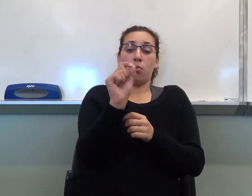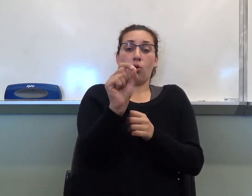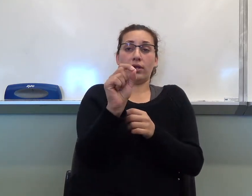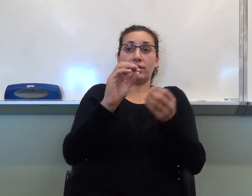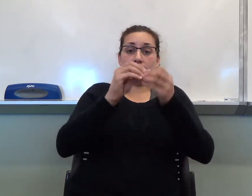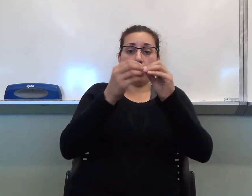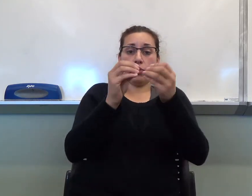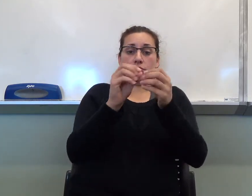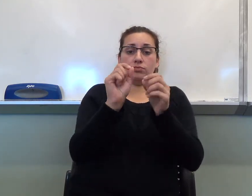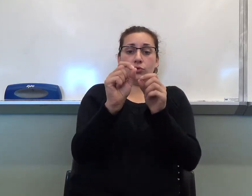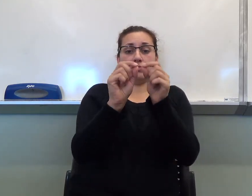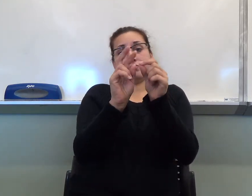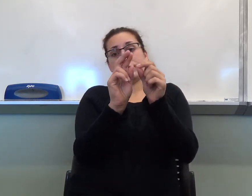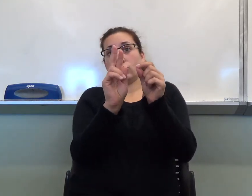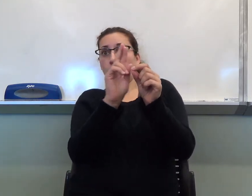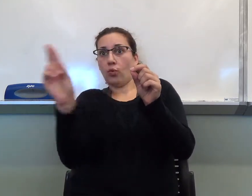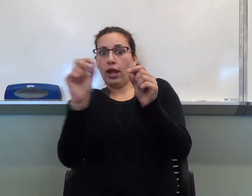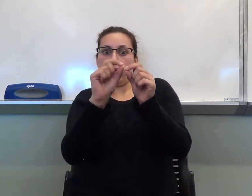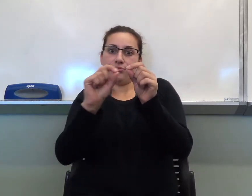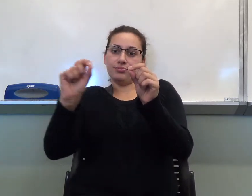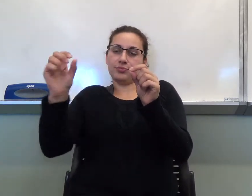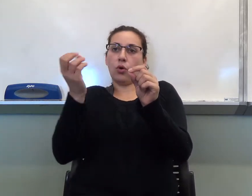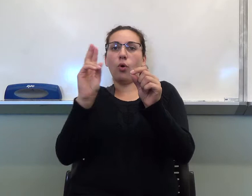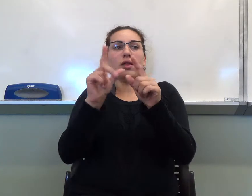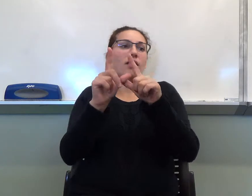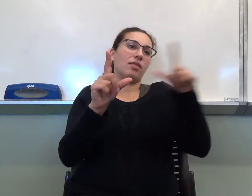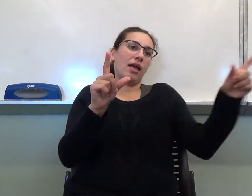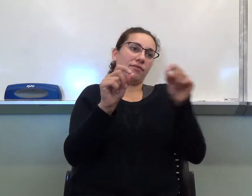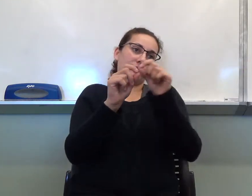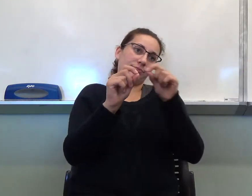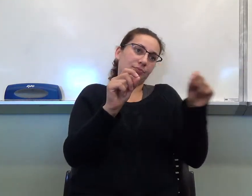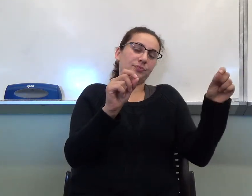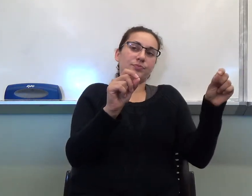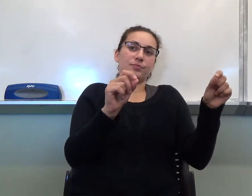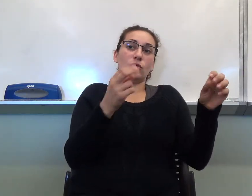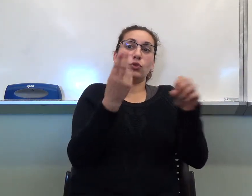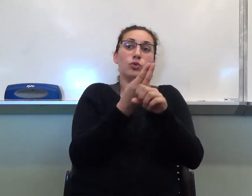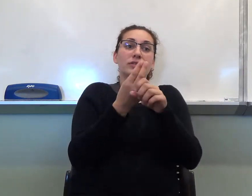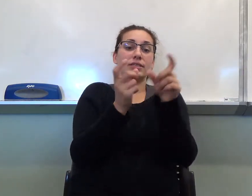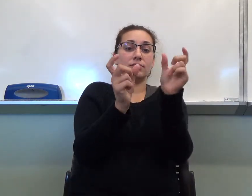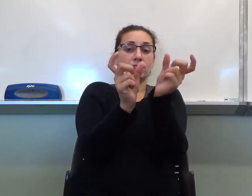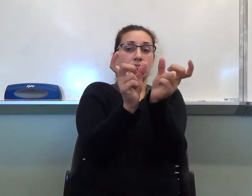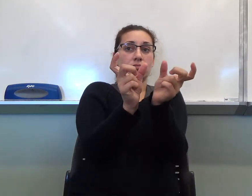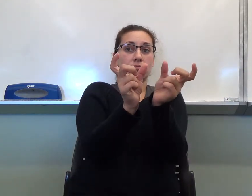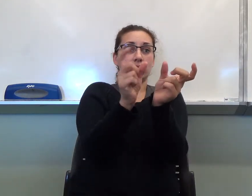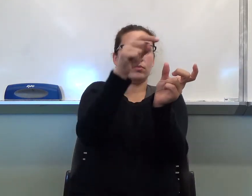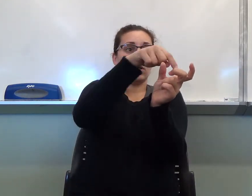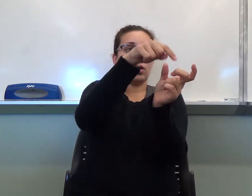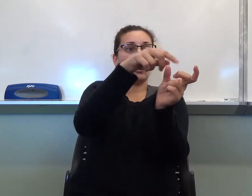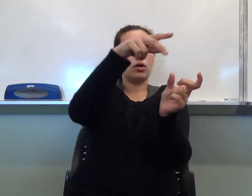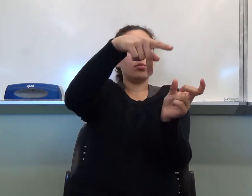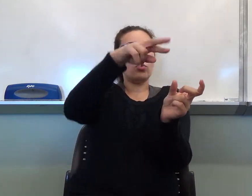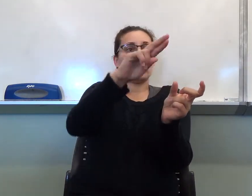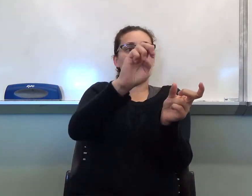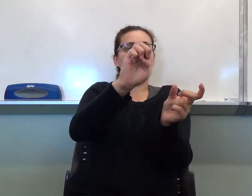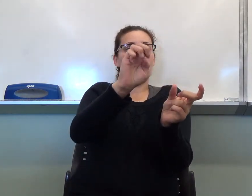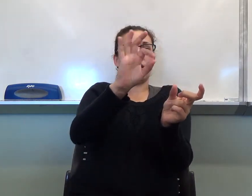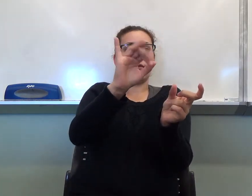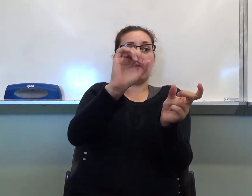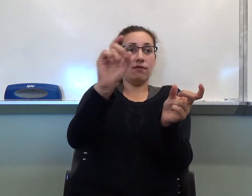or to the left, using the prefix line. And let's put the prefix line up here. I'm sure we've all